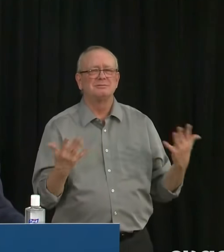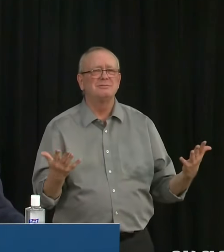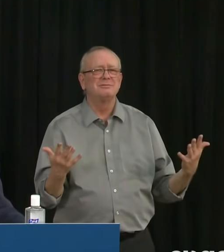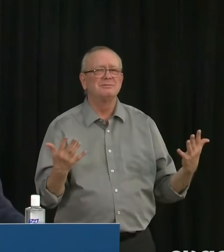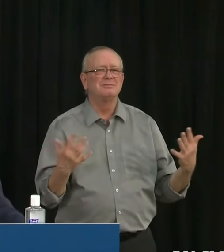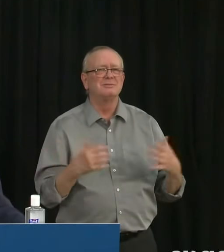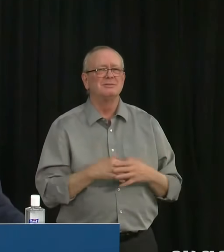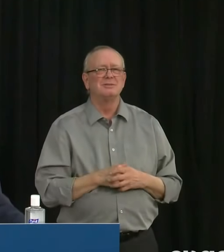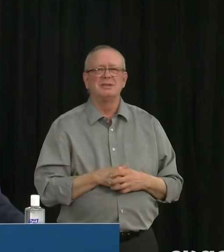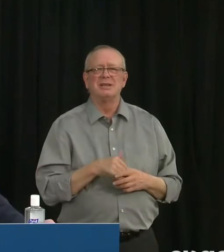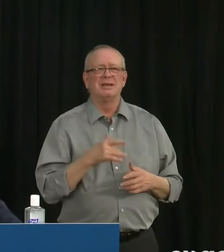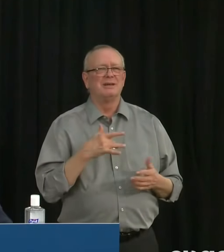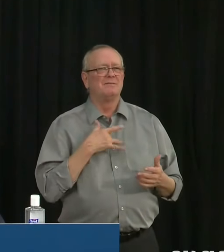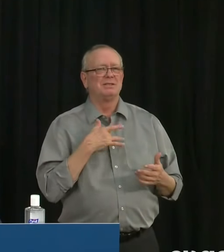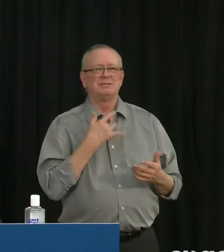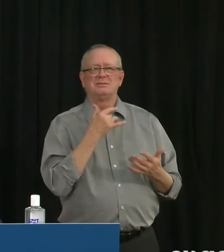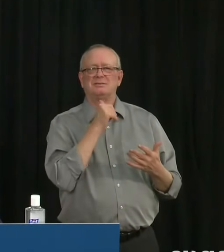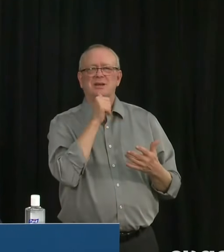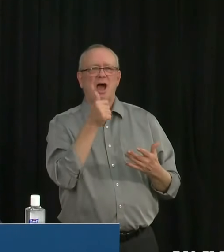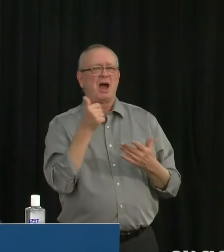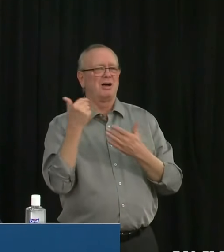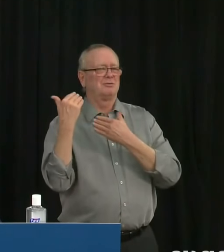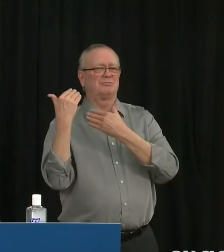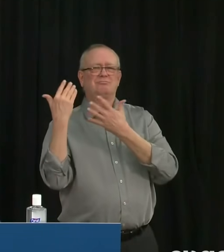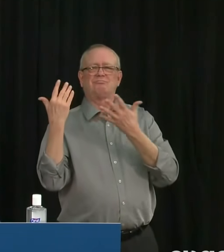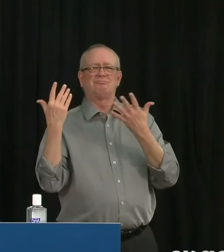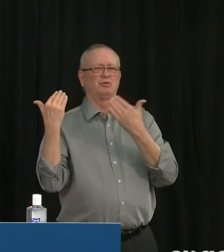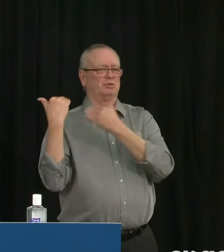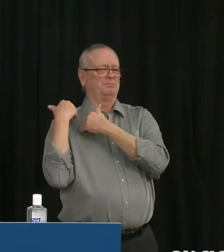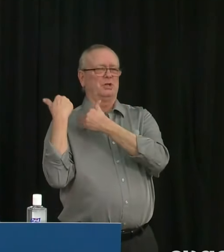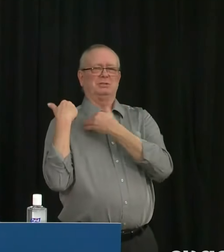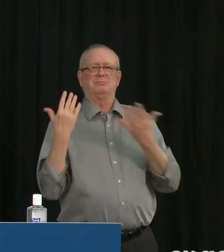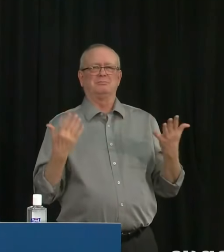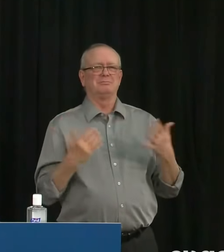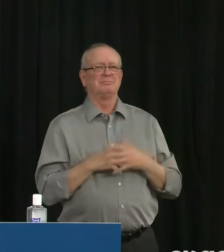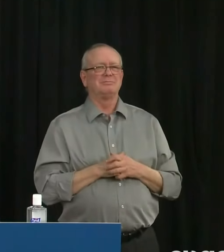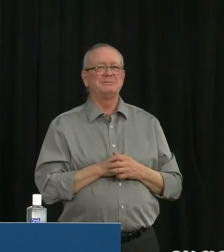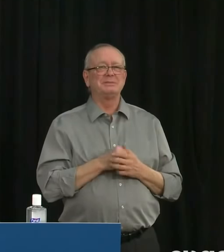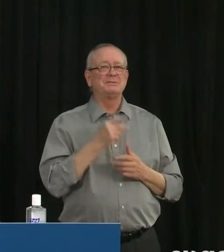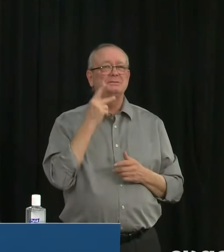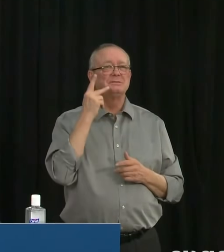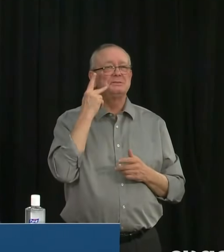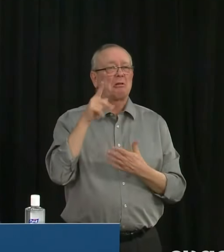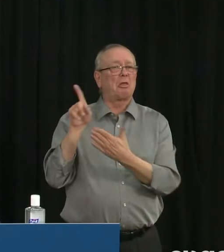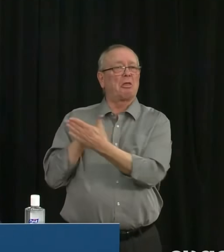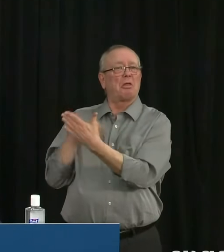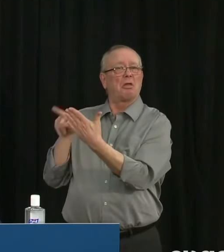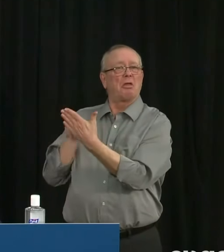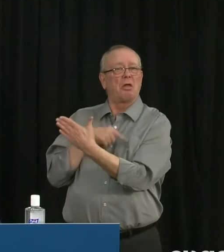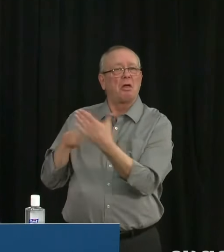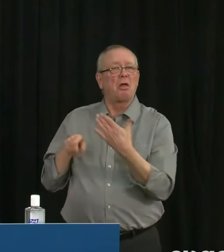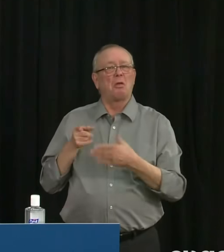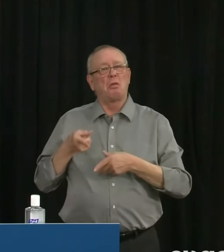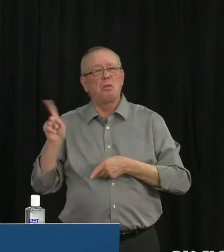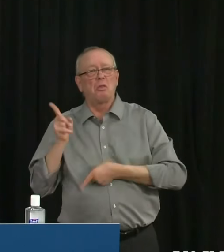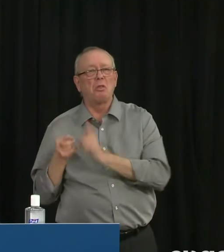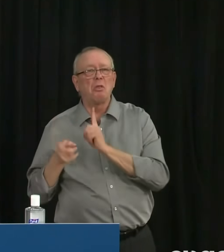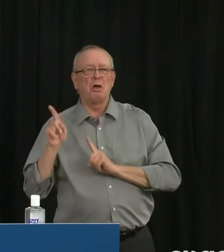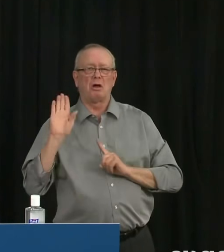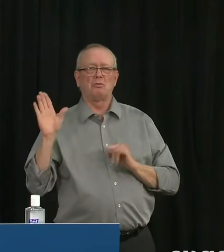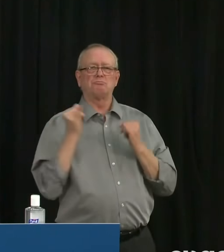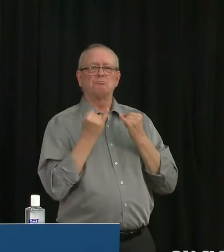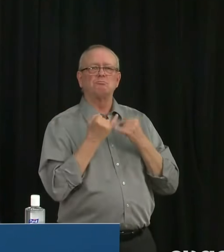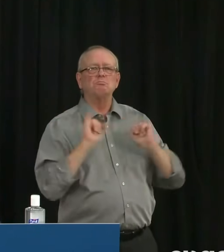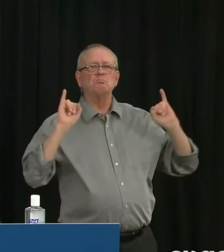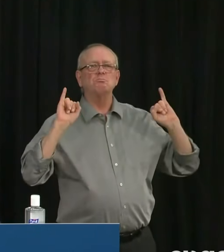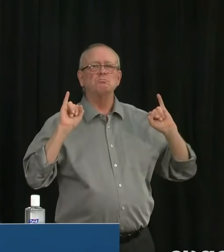incredibly irresponsible to see these types of attacks on this credibility and the independence of Dr. Hinshaw and